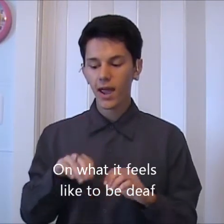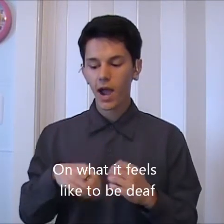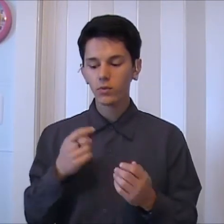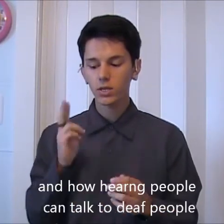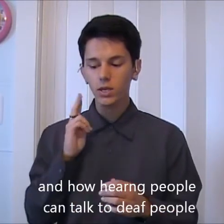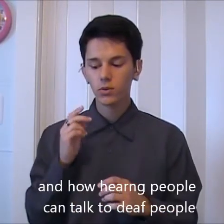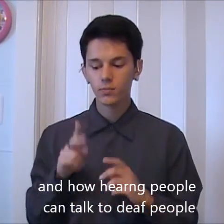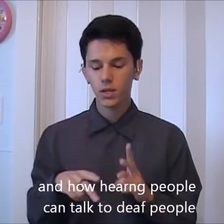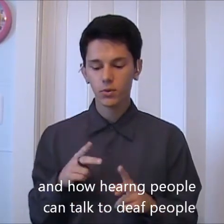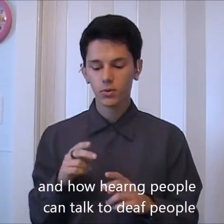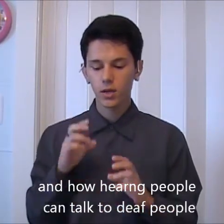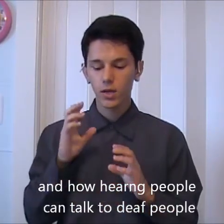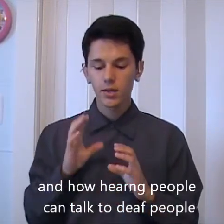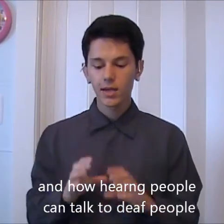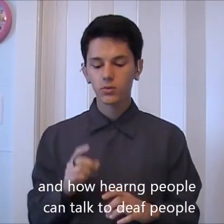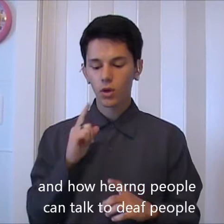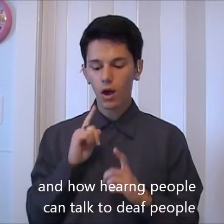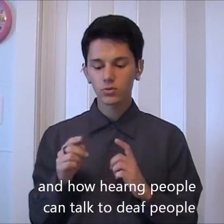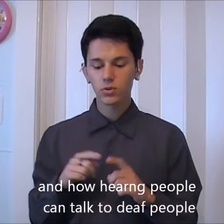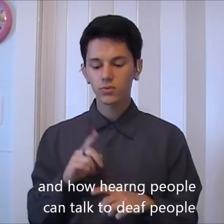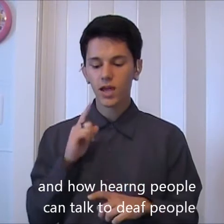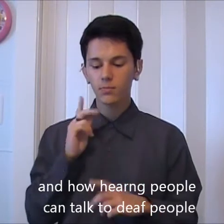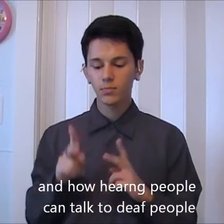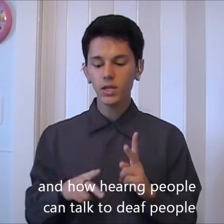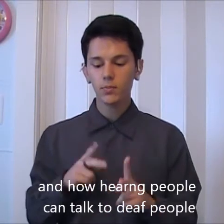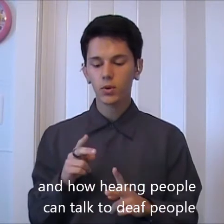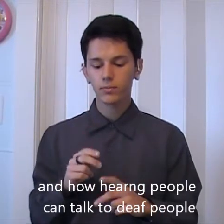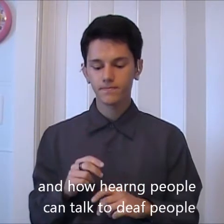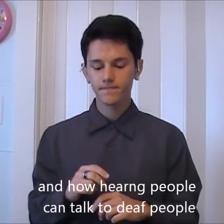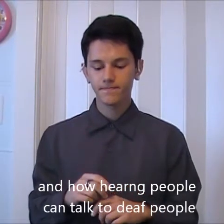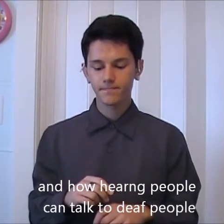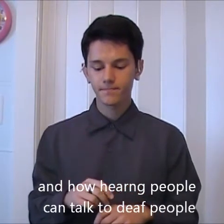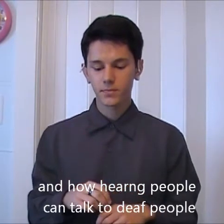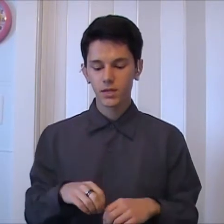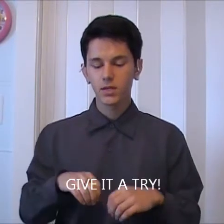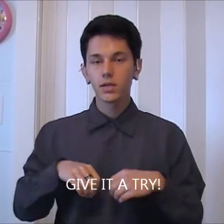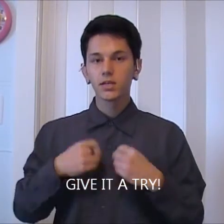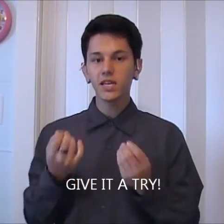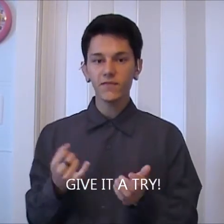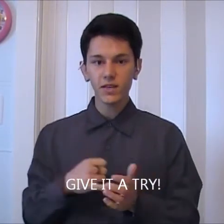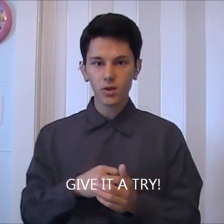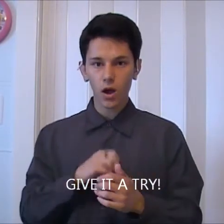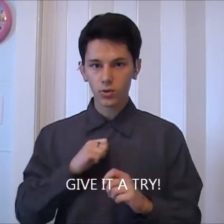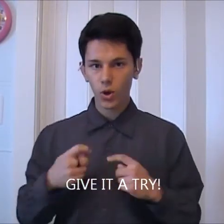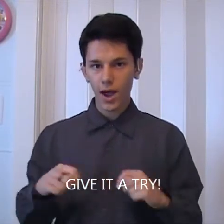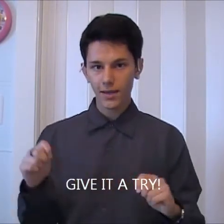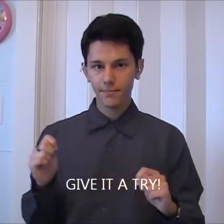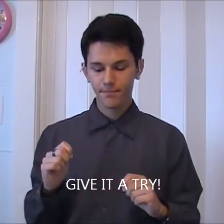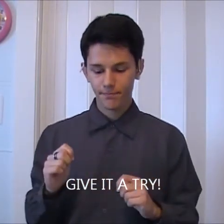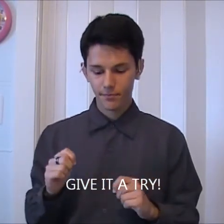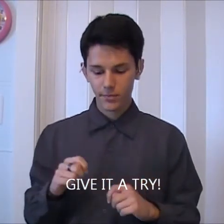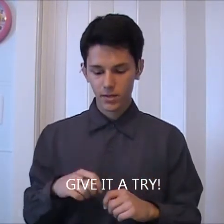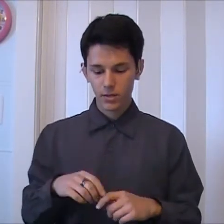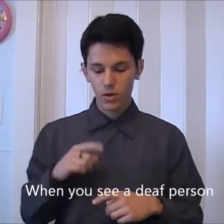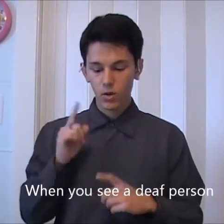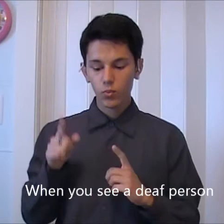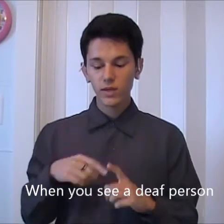how hearing people can talk to deaf people. Give it a try. When you